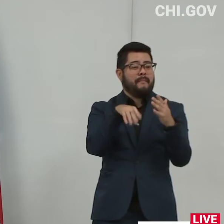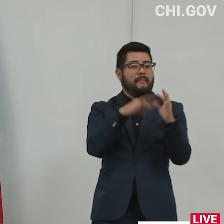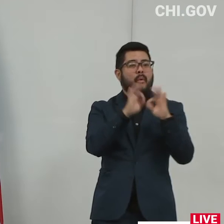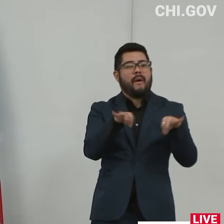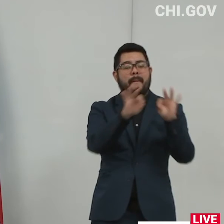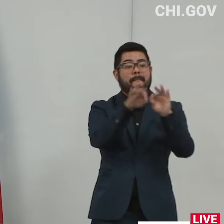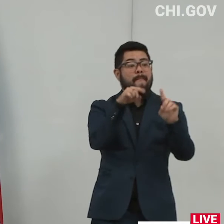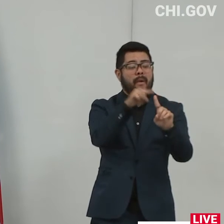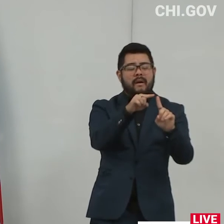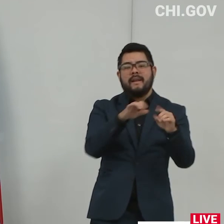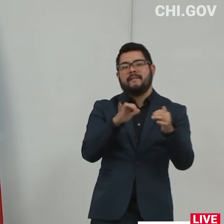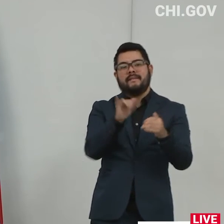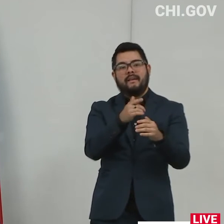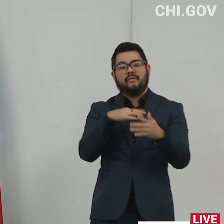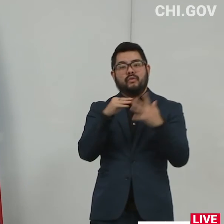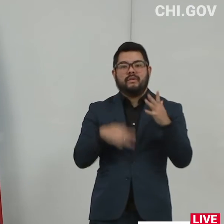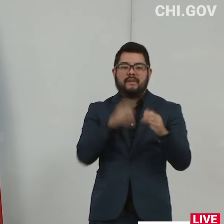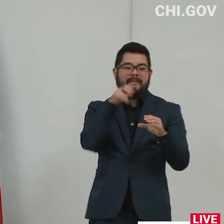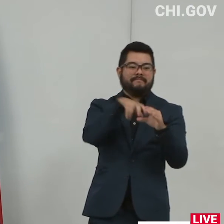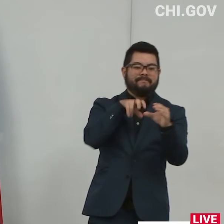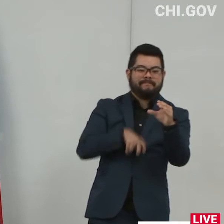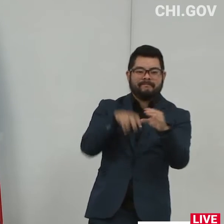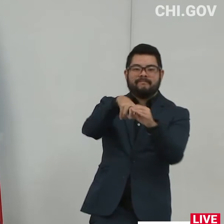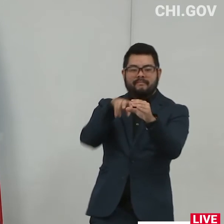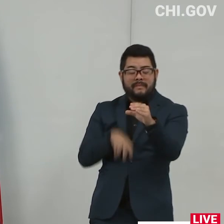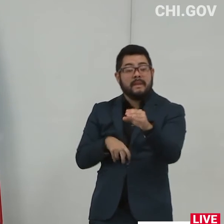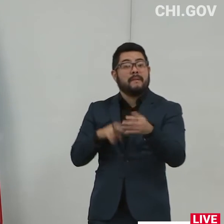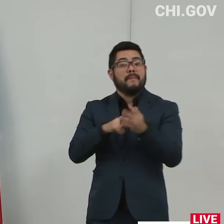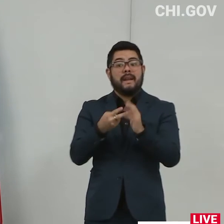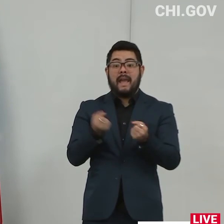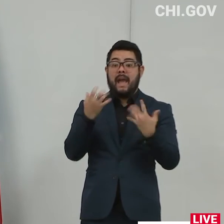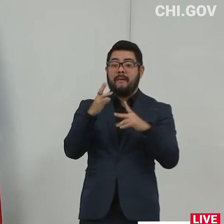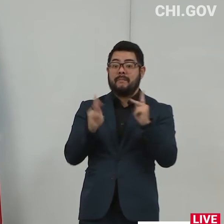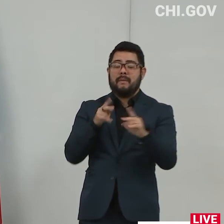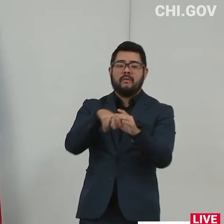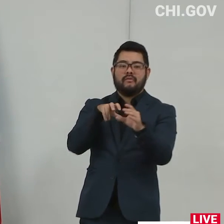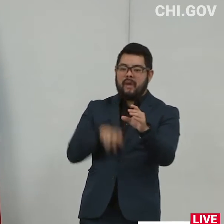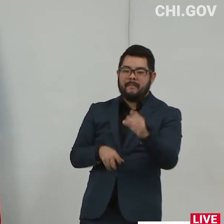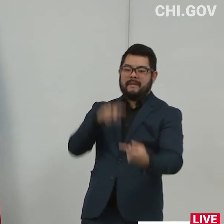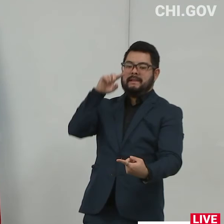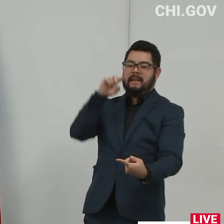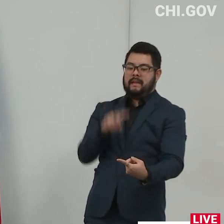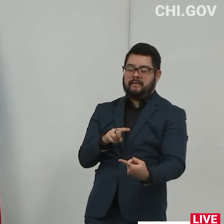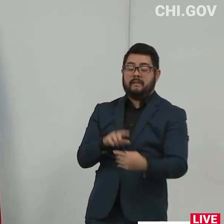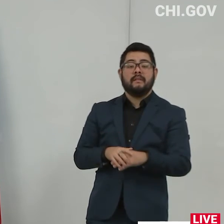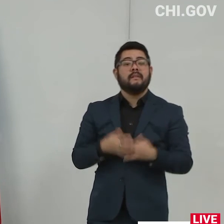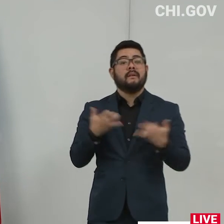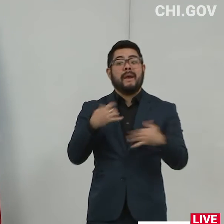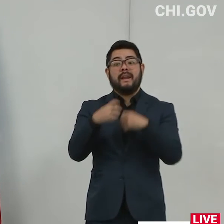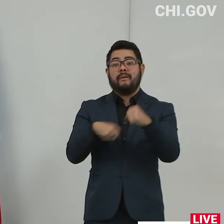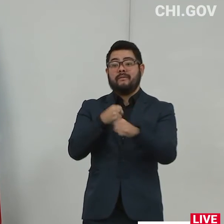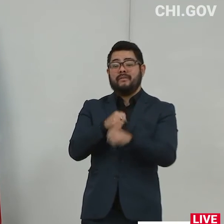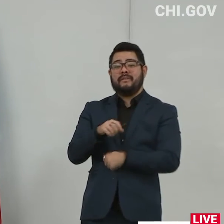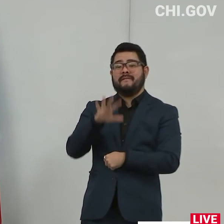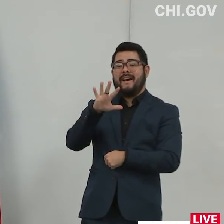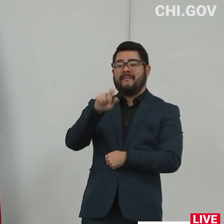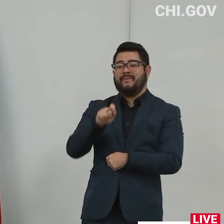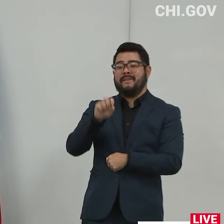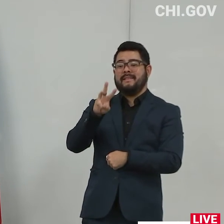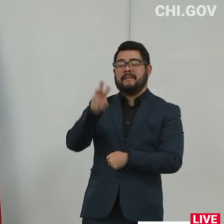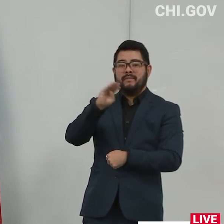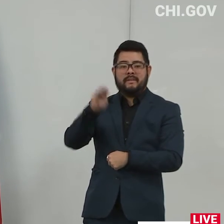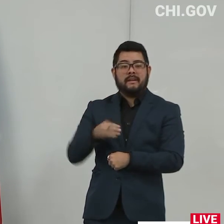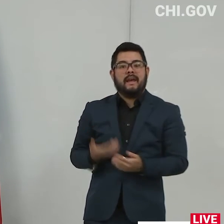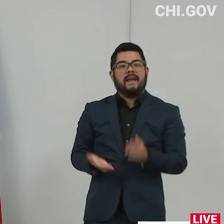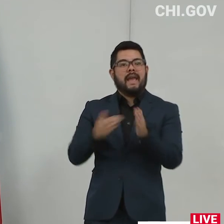announce that we've seen a decline in our dropout rate. This year's one-year dropout rate is 5.6%, another record